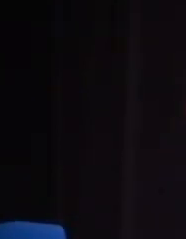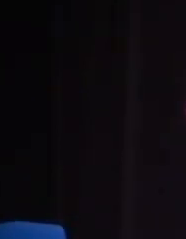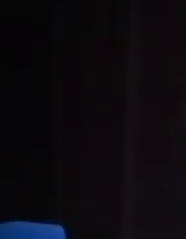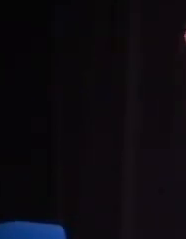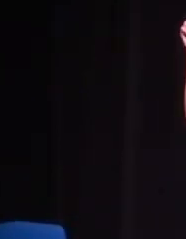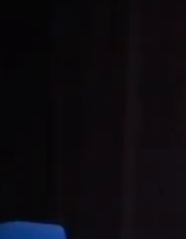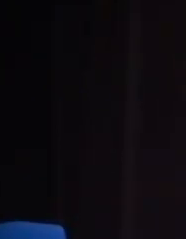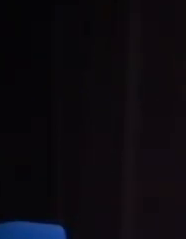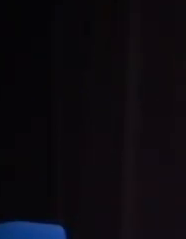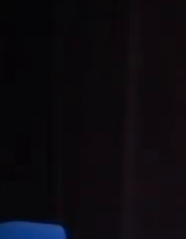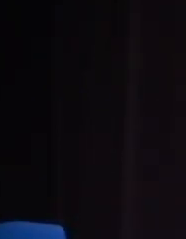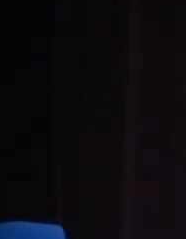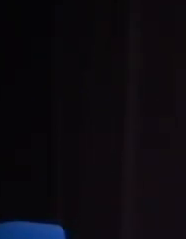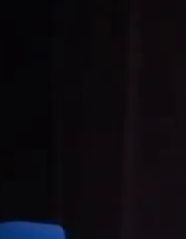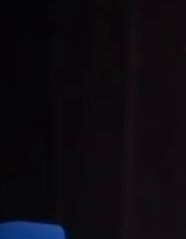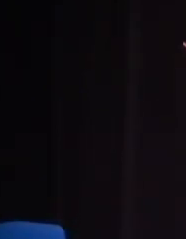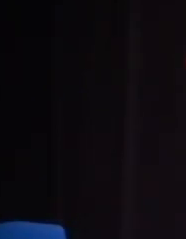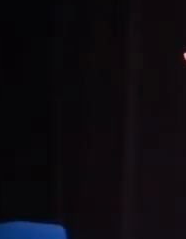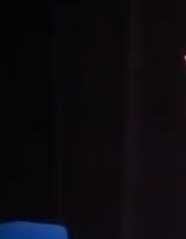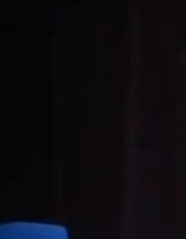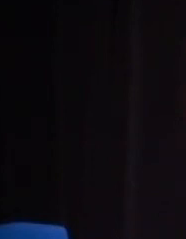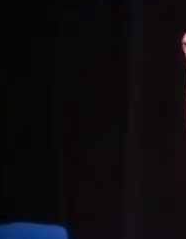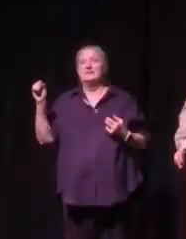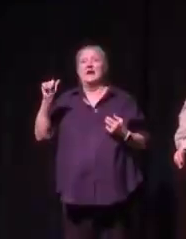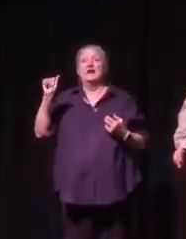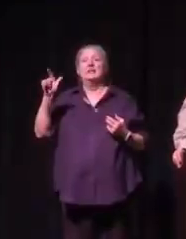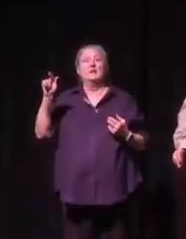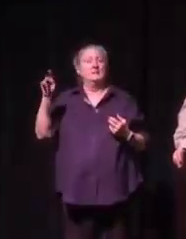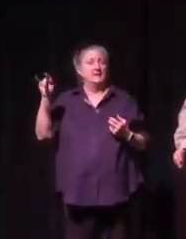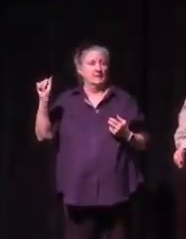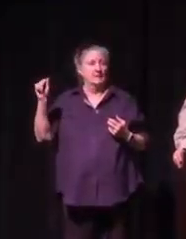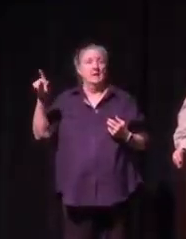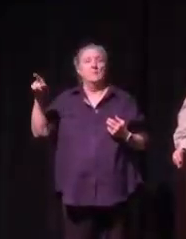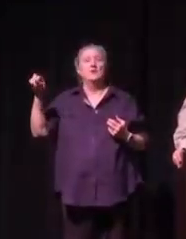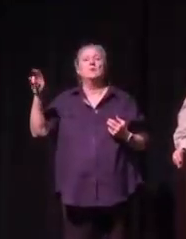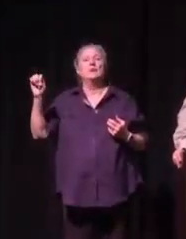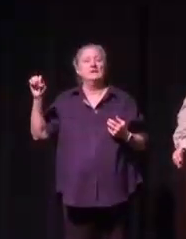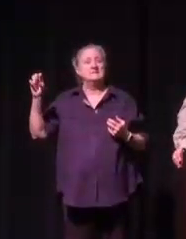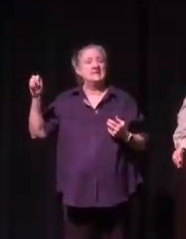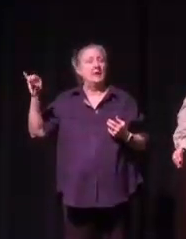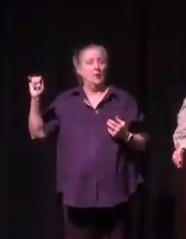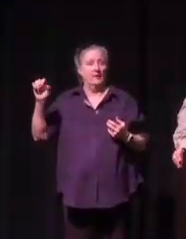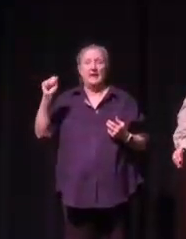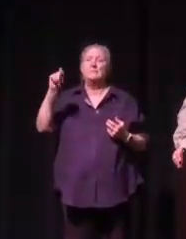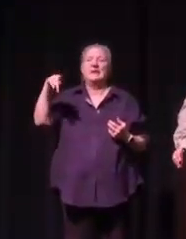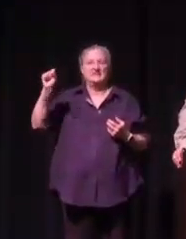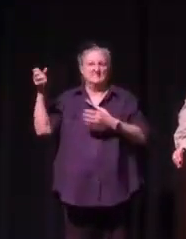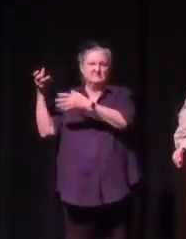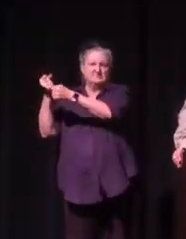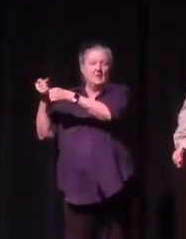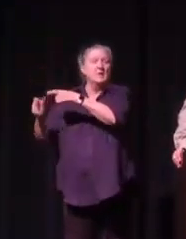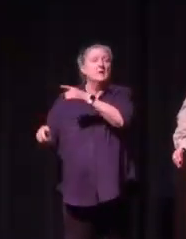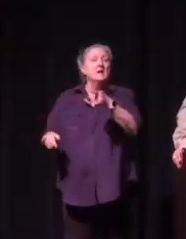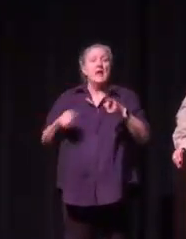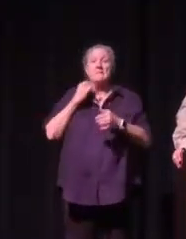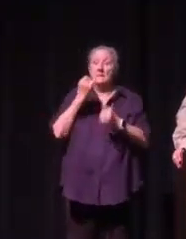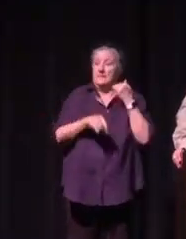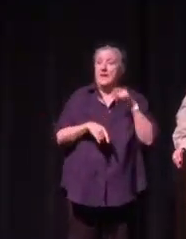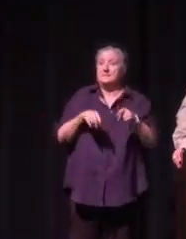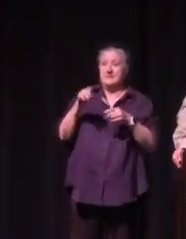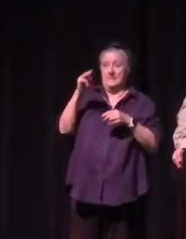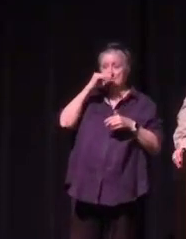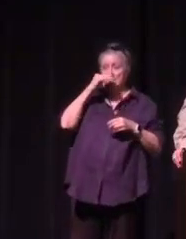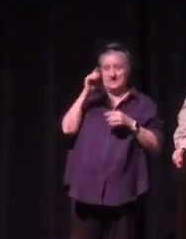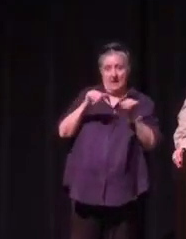and south of Salinas and Alameda Padre Sierra APS. And then lastly, in the Montecito